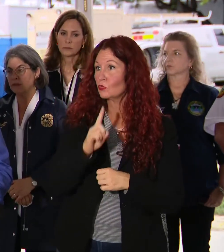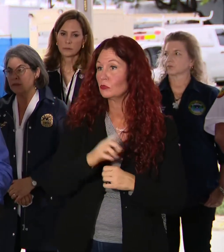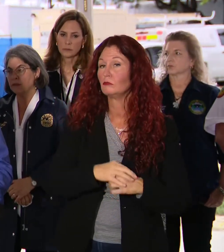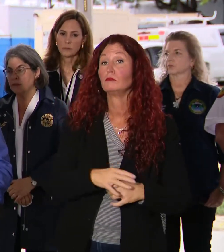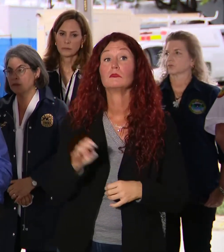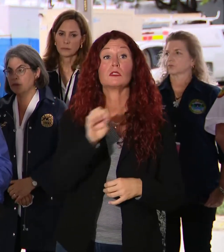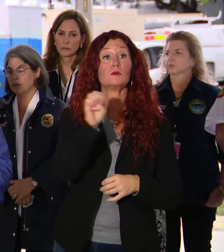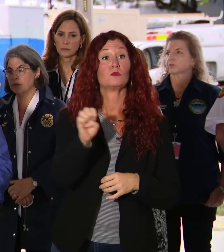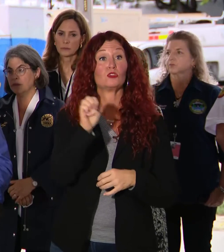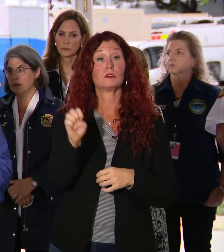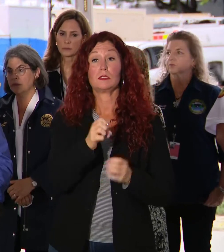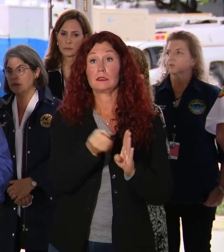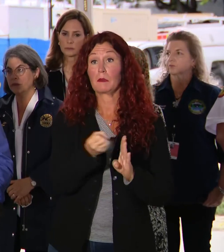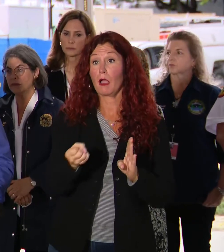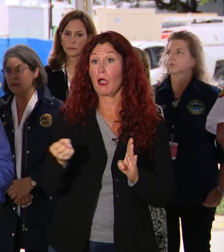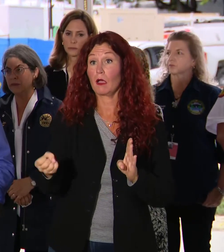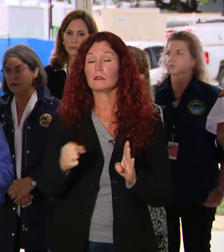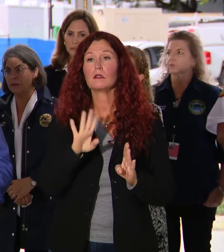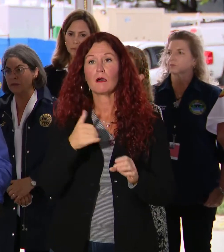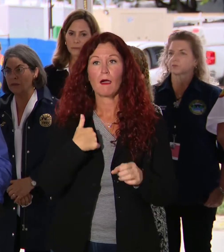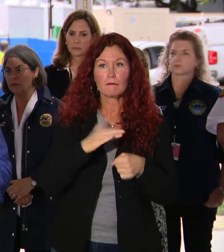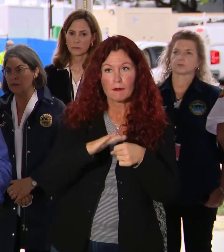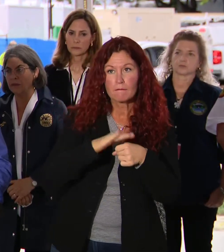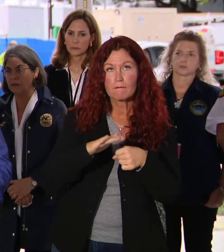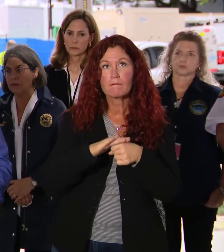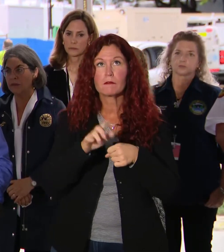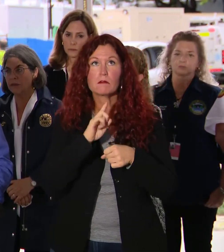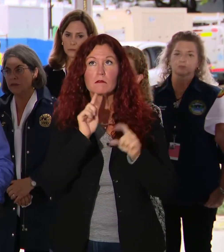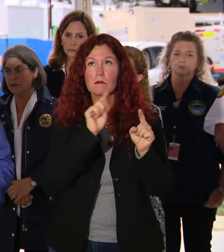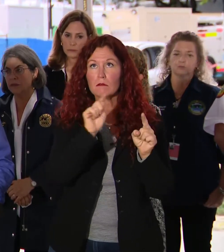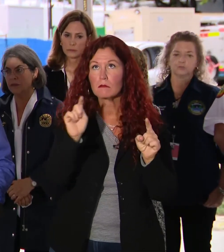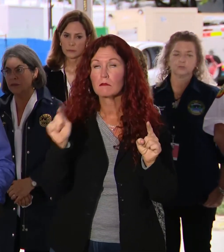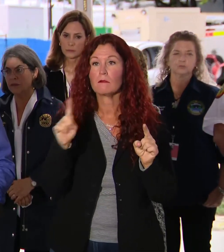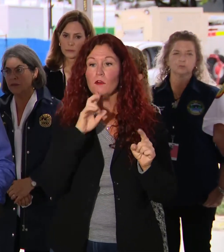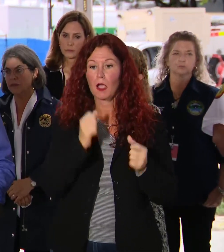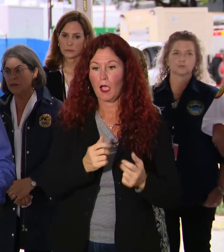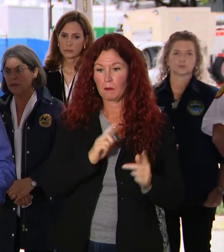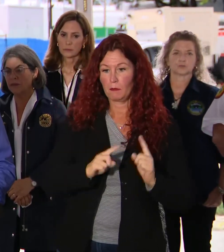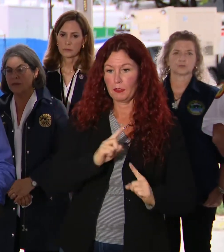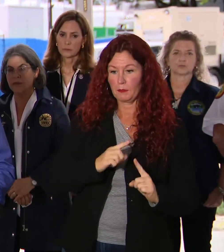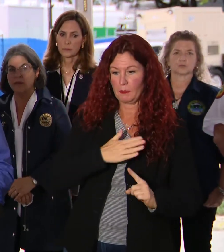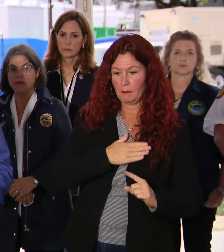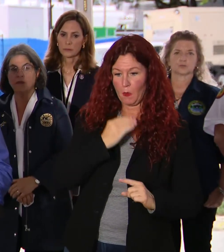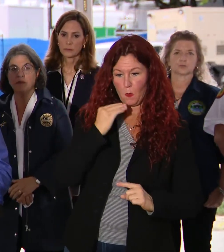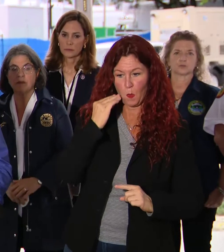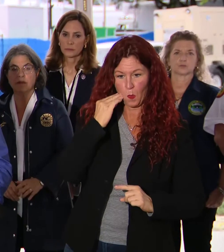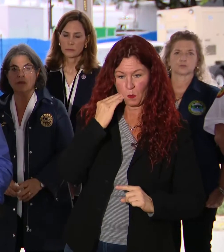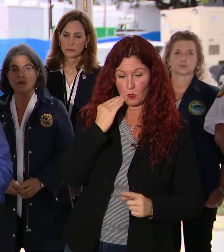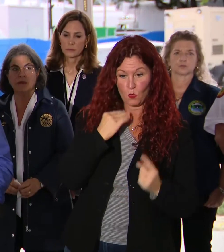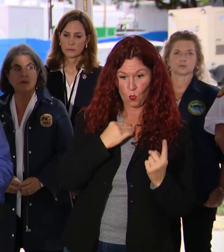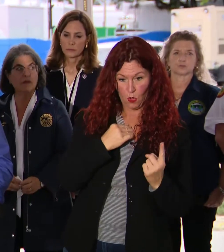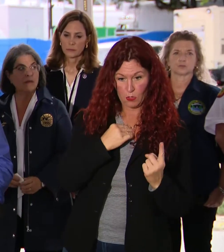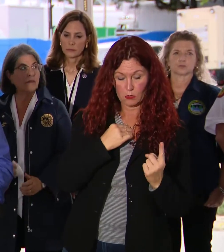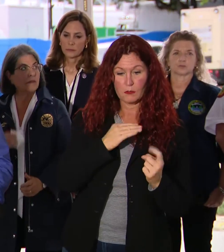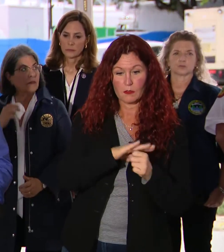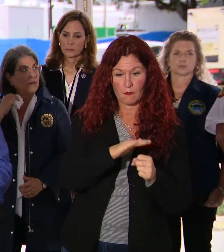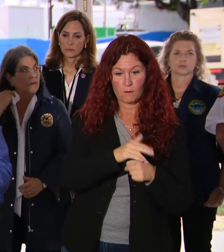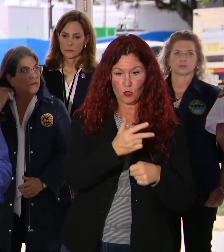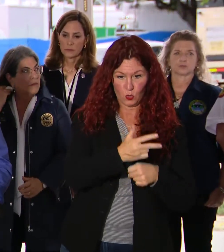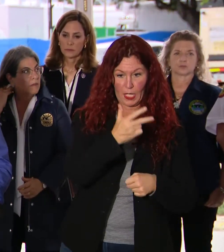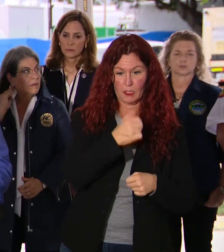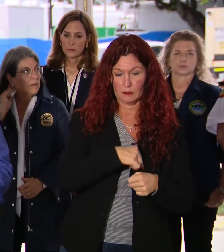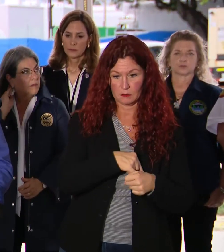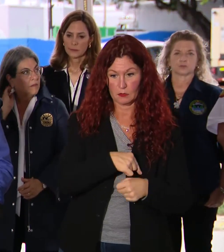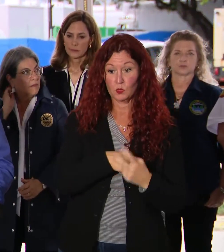supplies are on hand in each of the persons for at least 3 days. Obtain storm materials necessary to secure